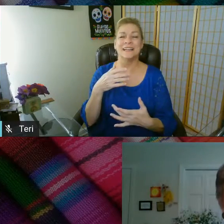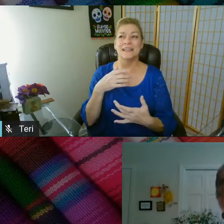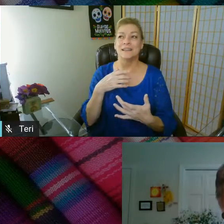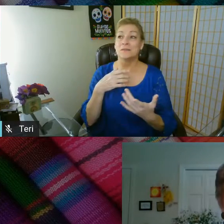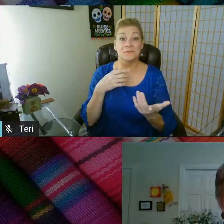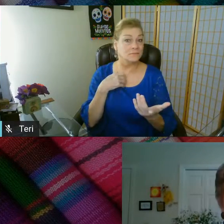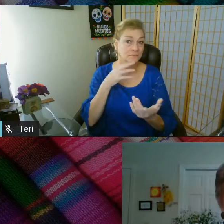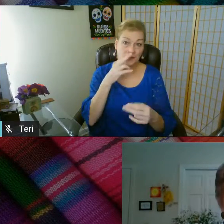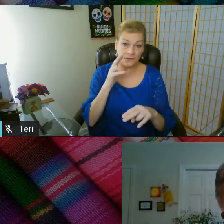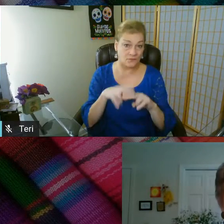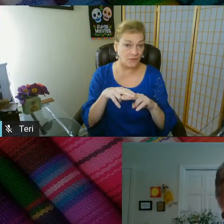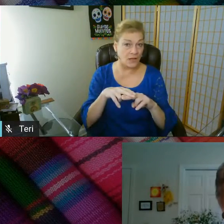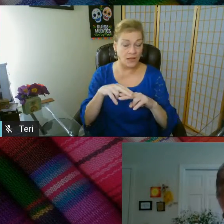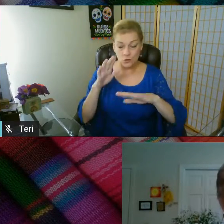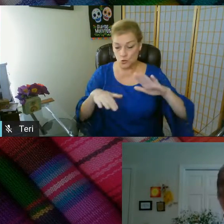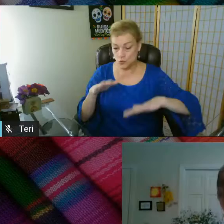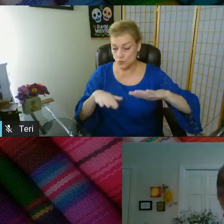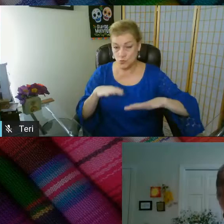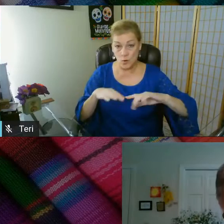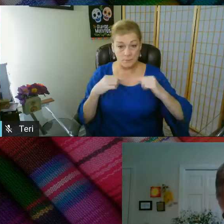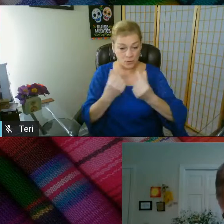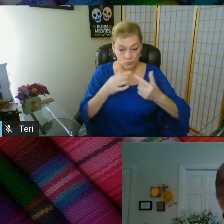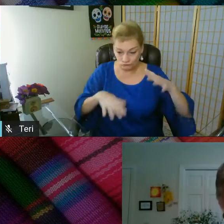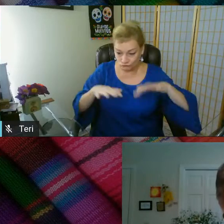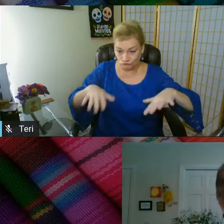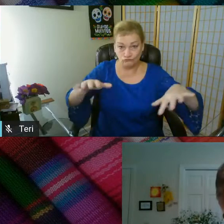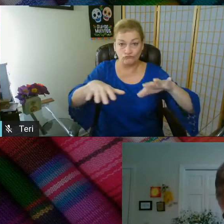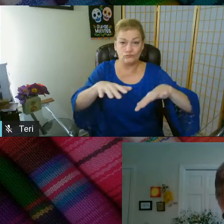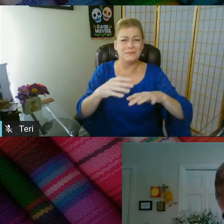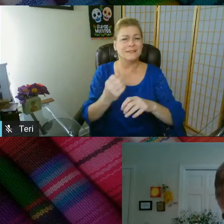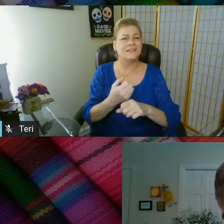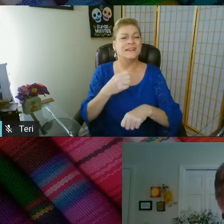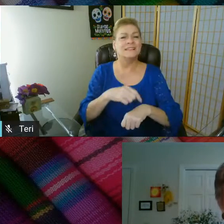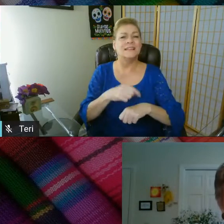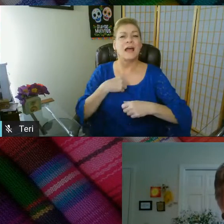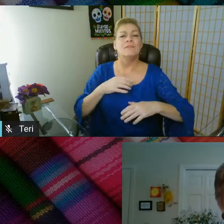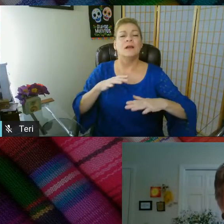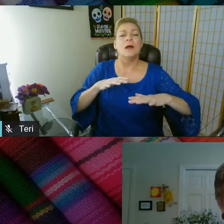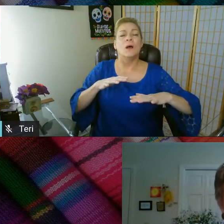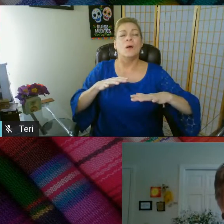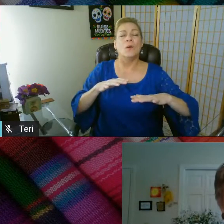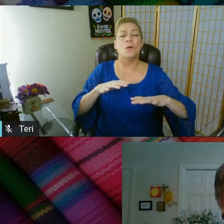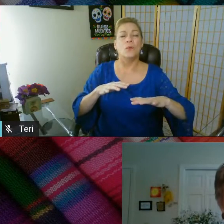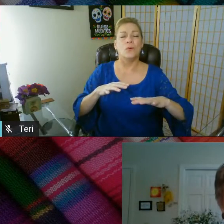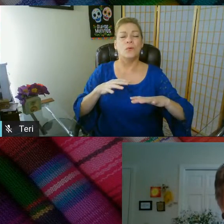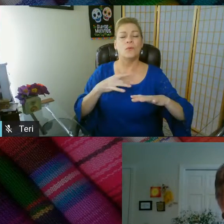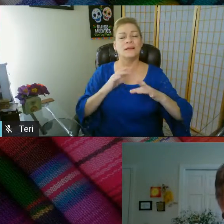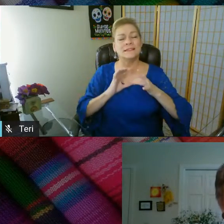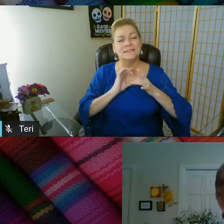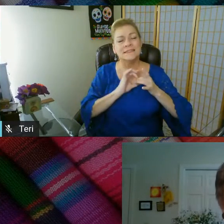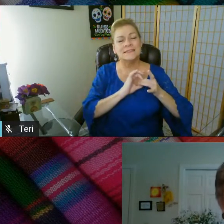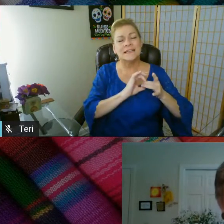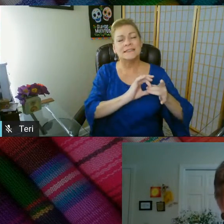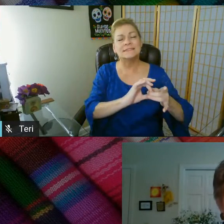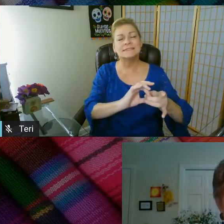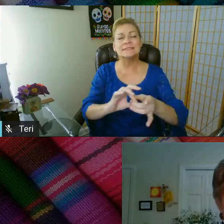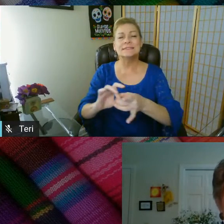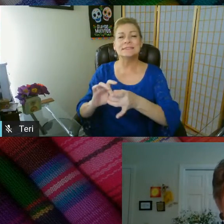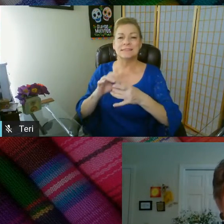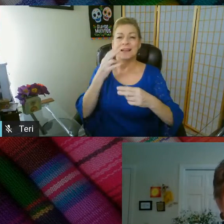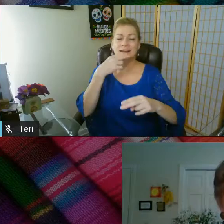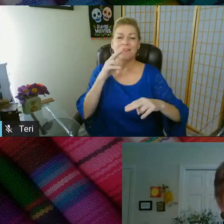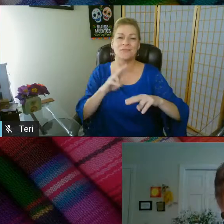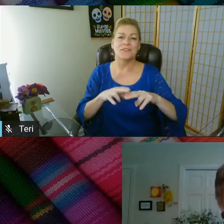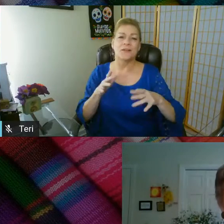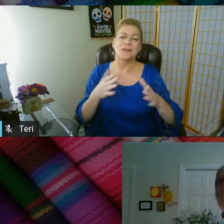of course, we had the drumming circle, which, just gave us time to, be spiritual and to really connect and that kind of fun. So thank